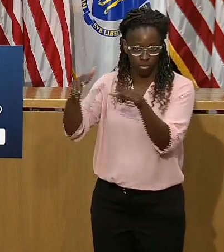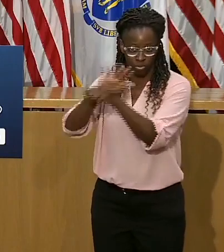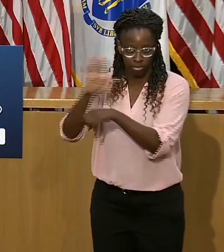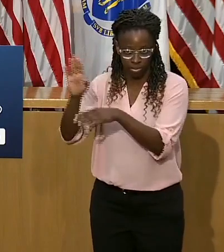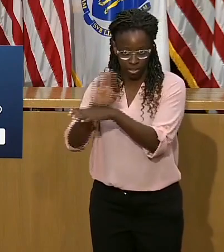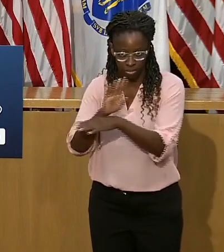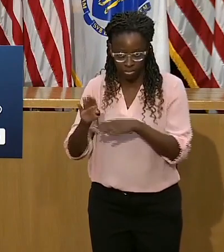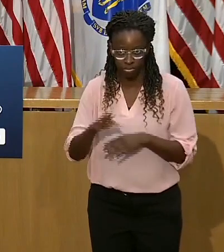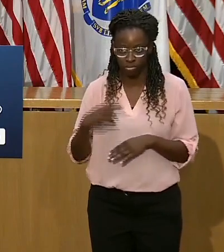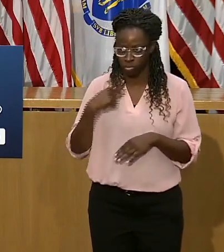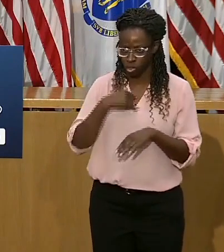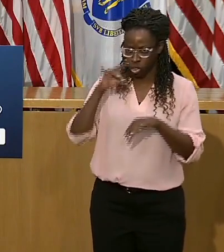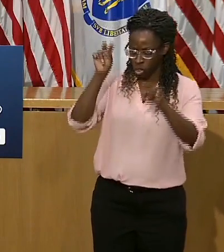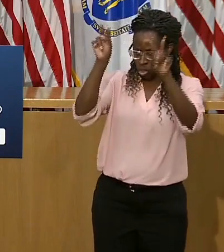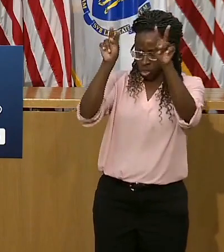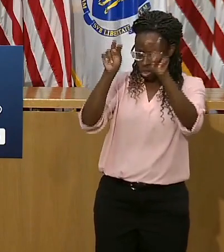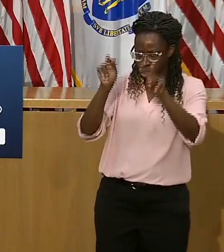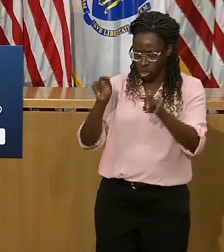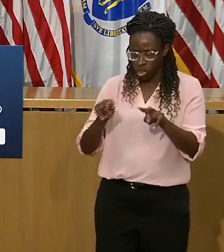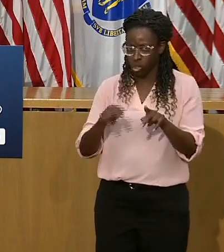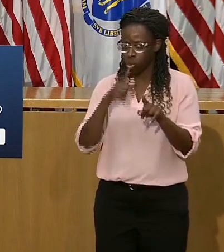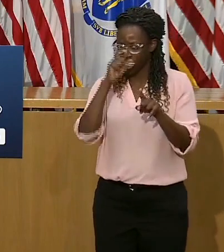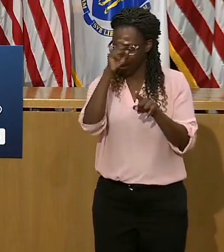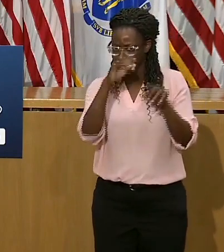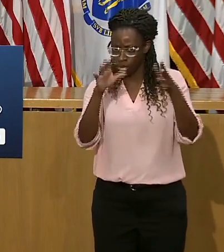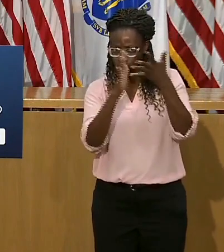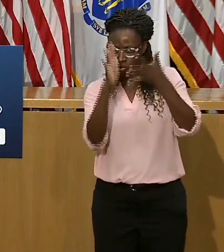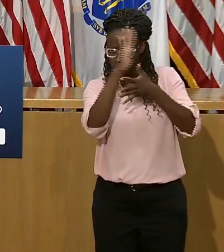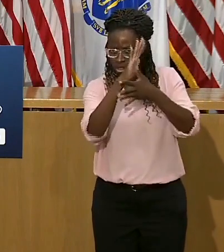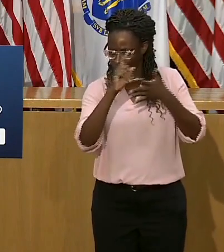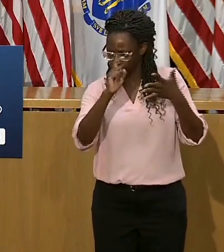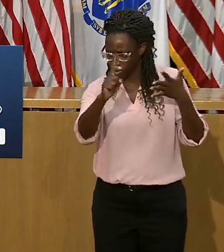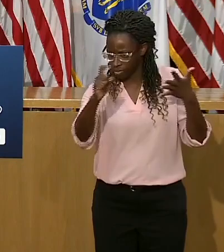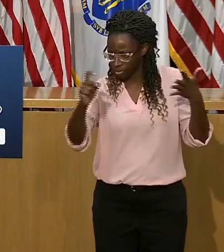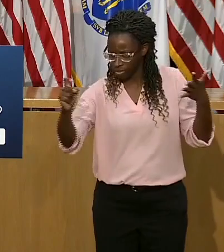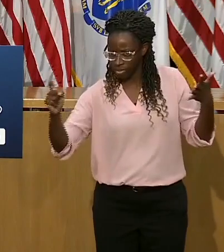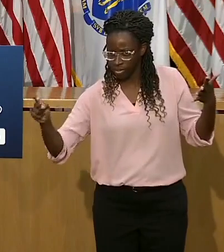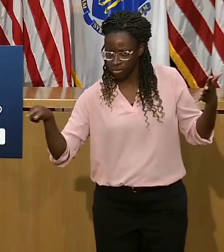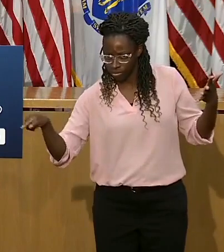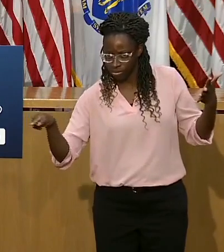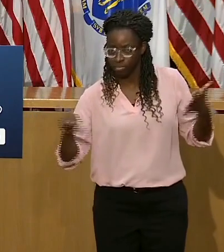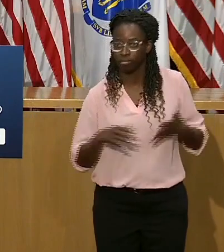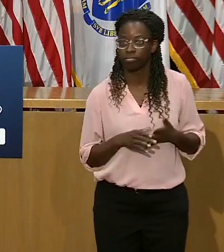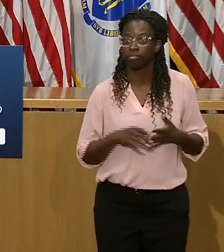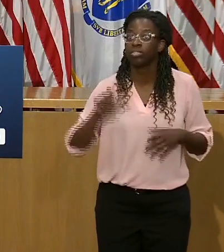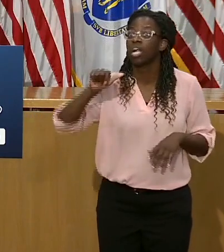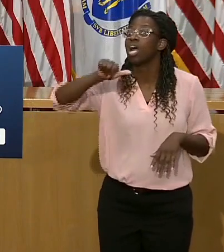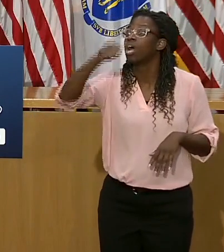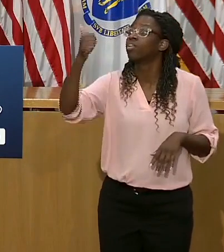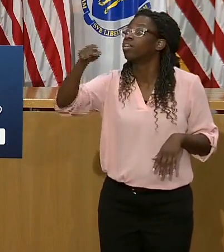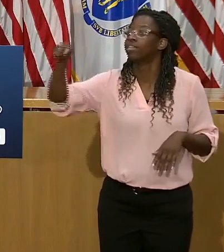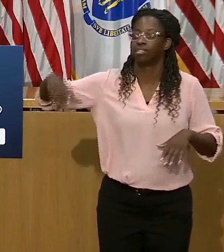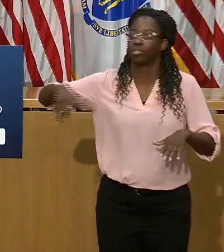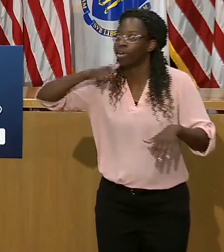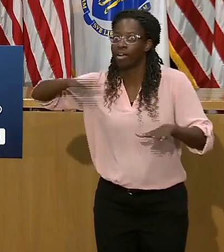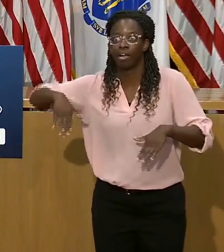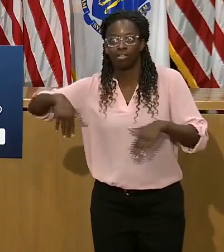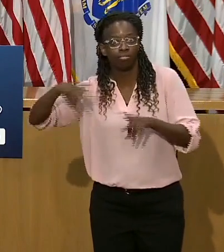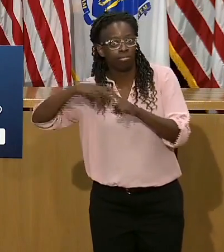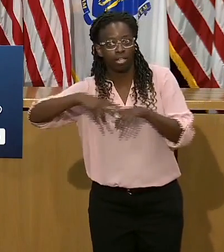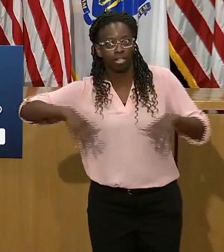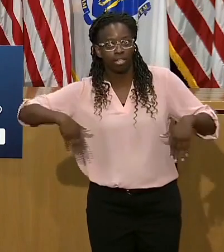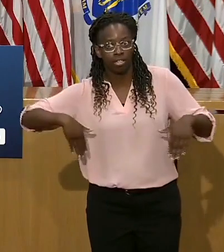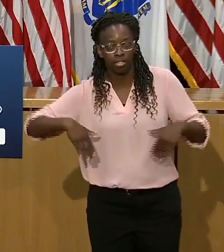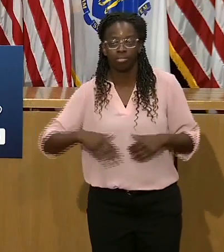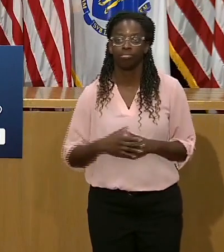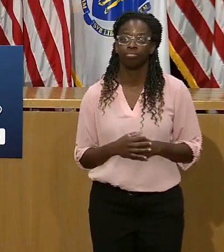you're in will matter. It certainly will, yeah, exactly. Say that again, just so. Sorry, so we'll look at it through, which industries the companies are in and